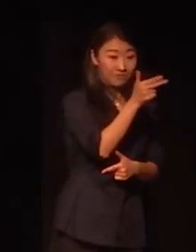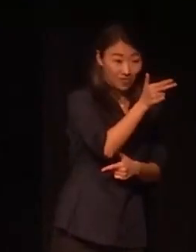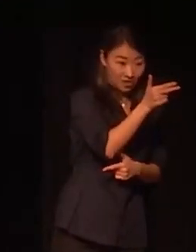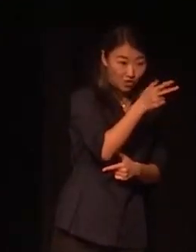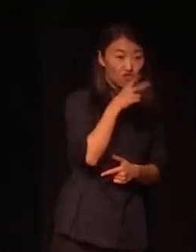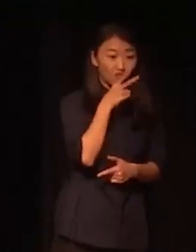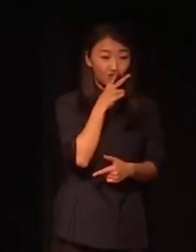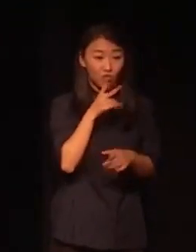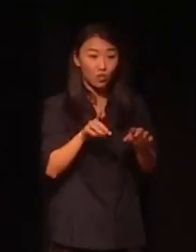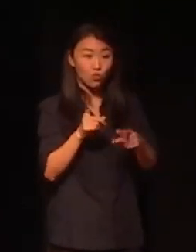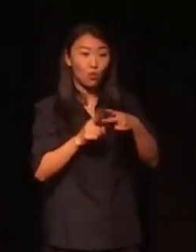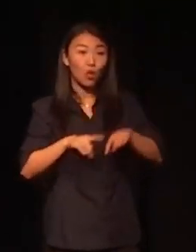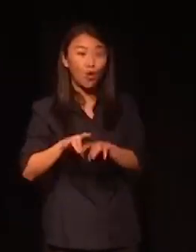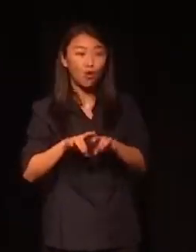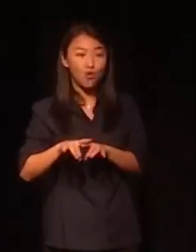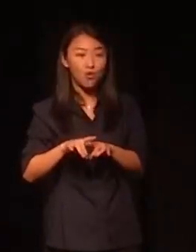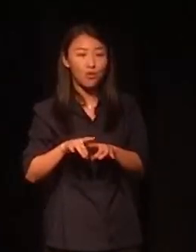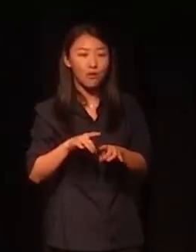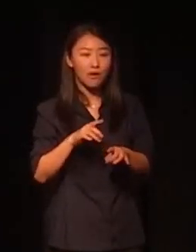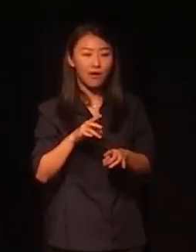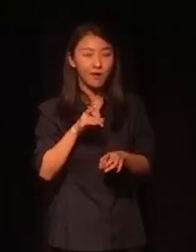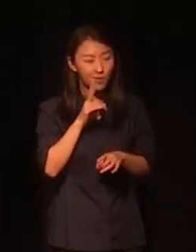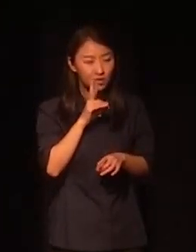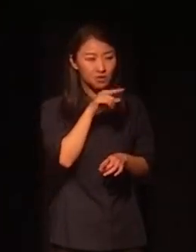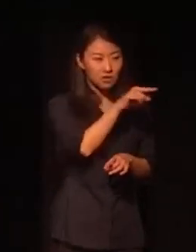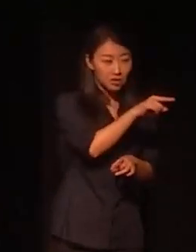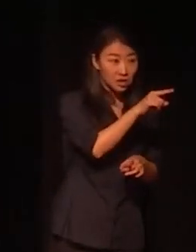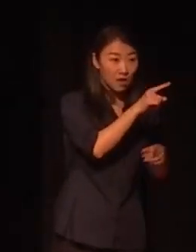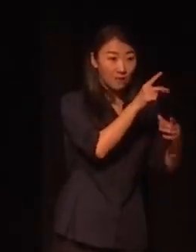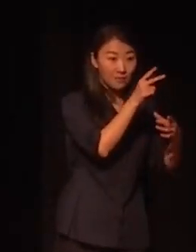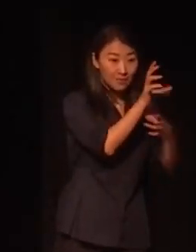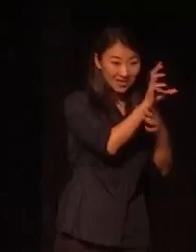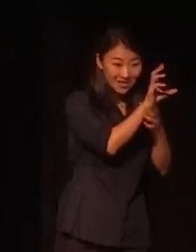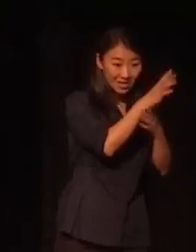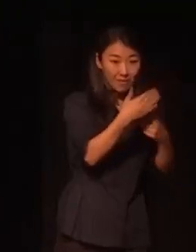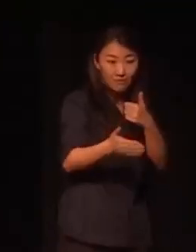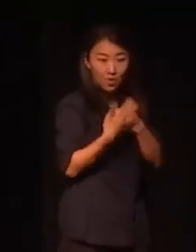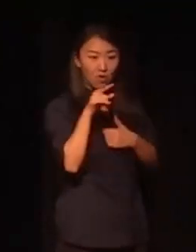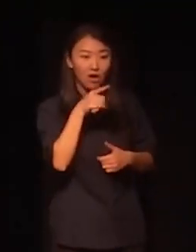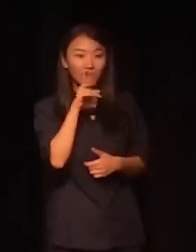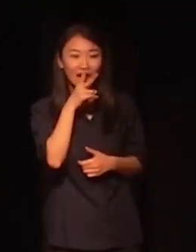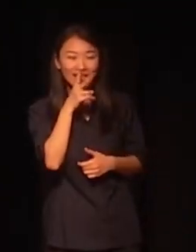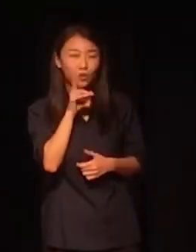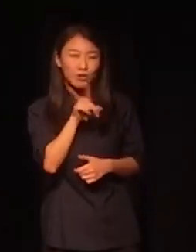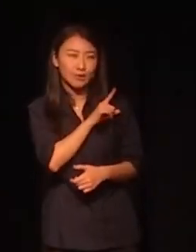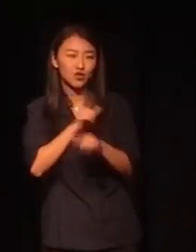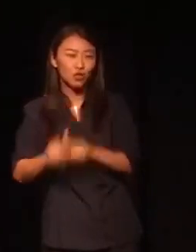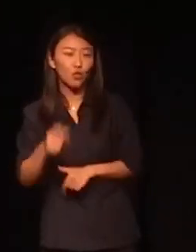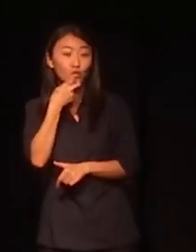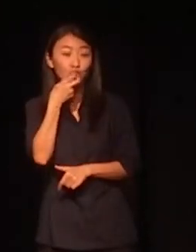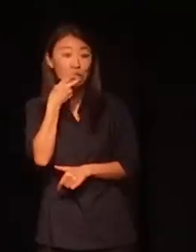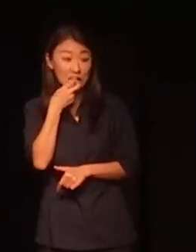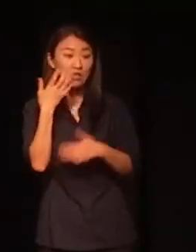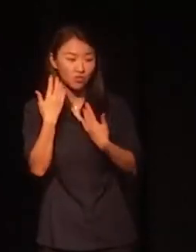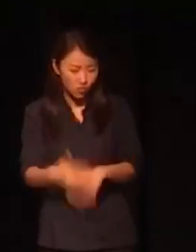tool to get something translated into the language that you are familiar with, to produce a